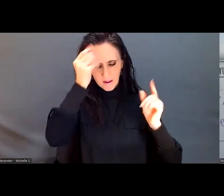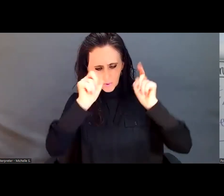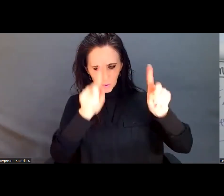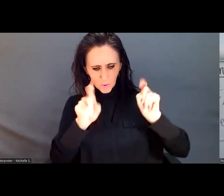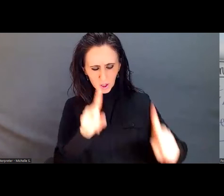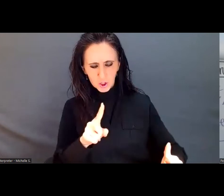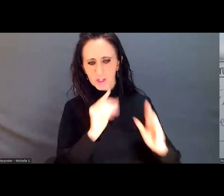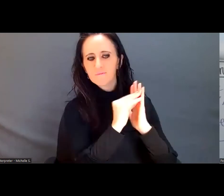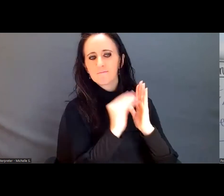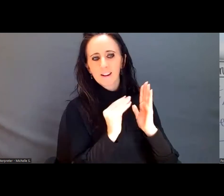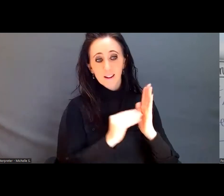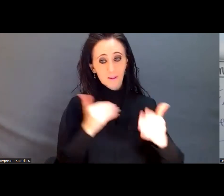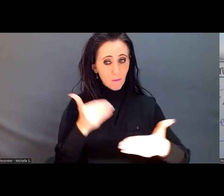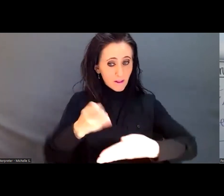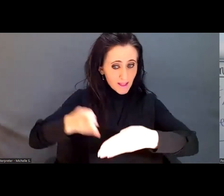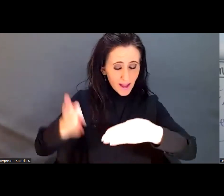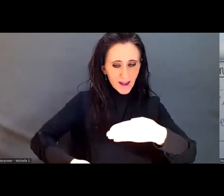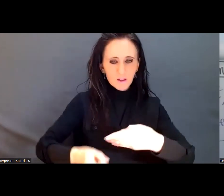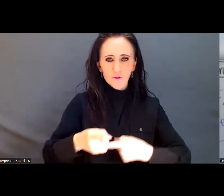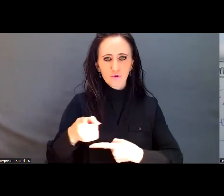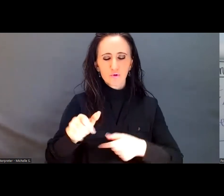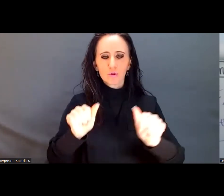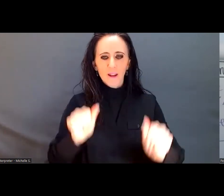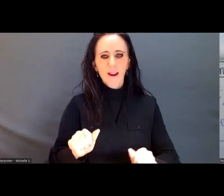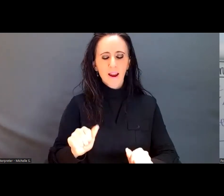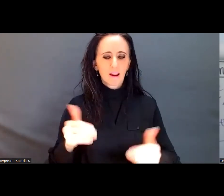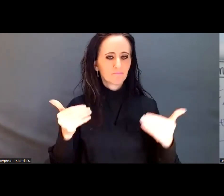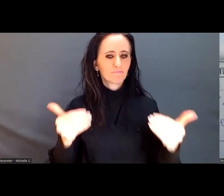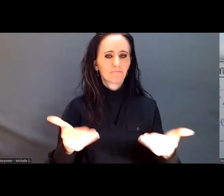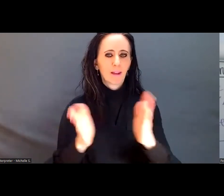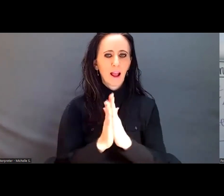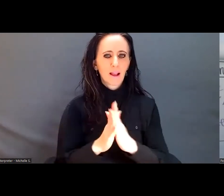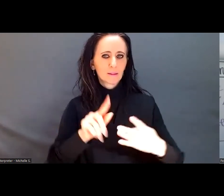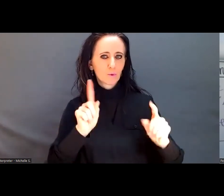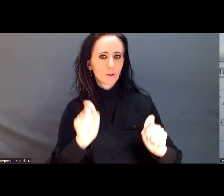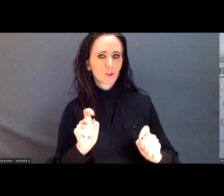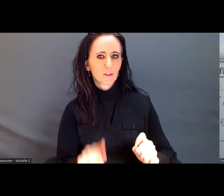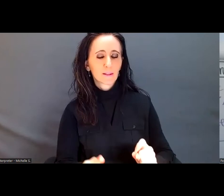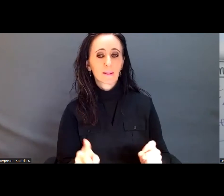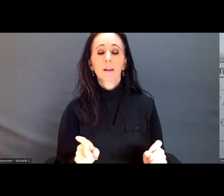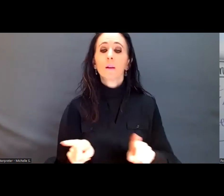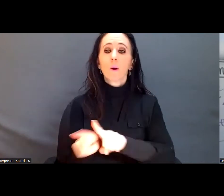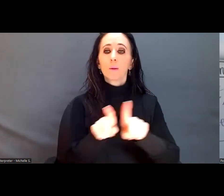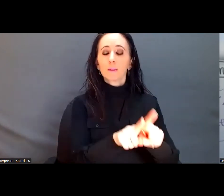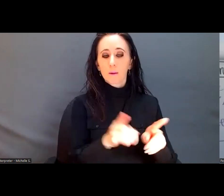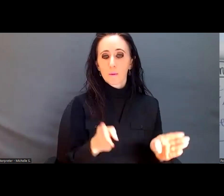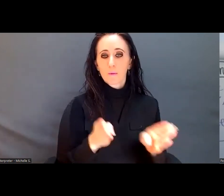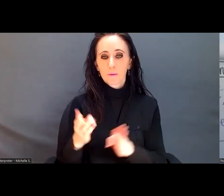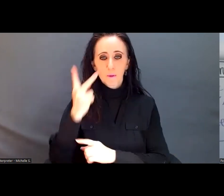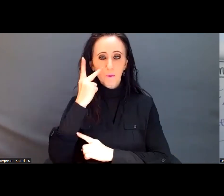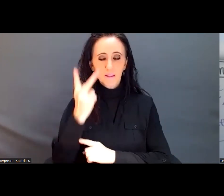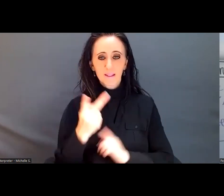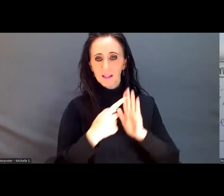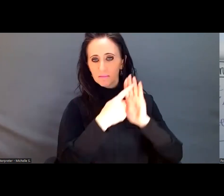so at the end of the session we can do that. Also, we've got a parking lot over here, which is going to be handled in